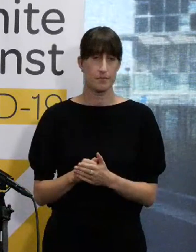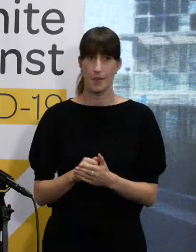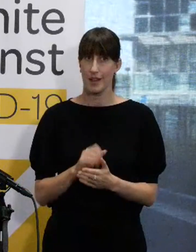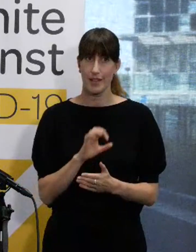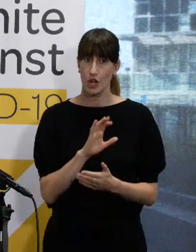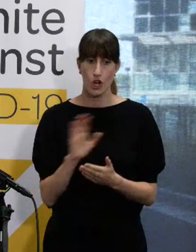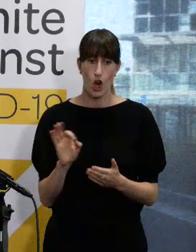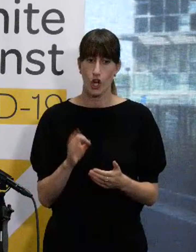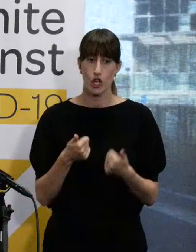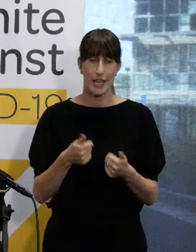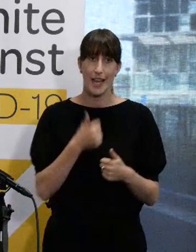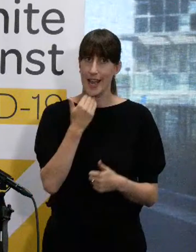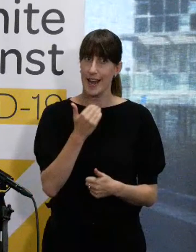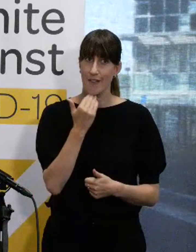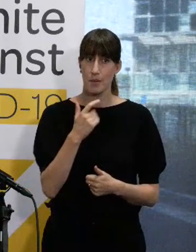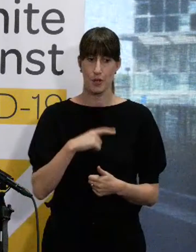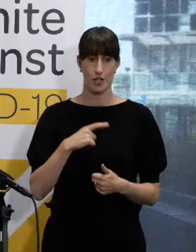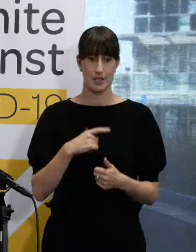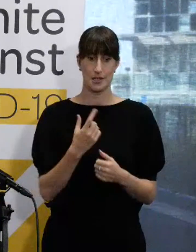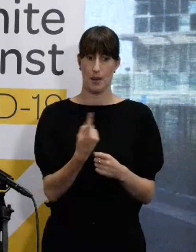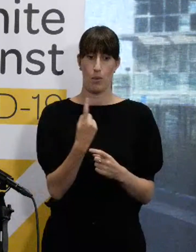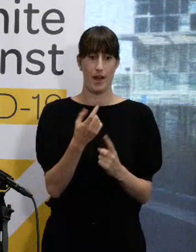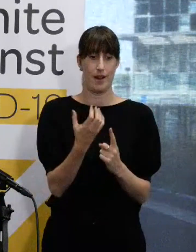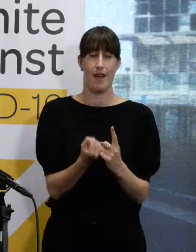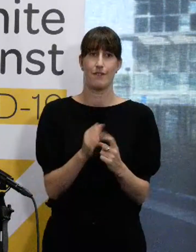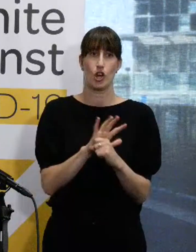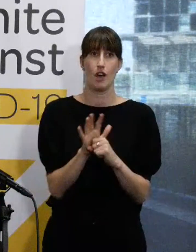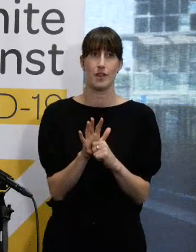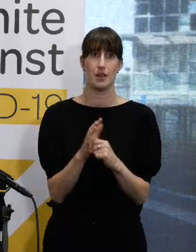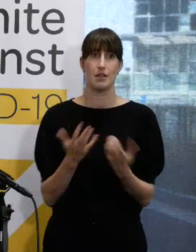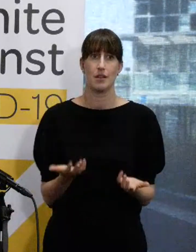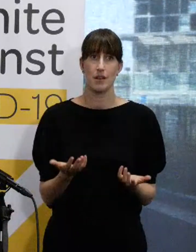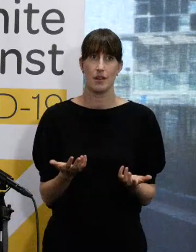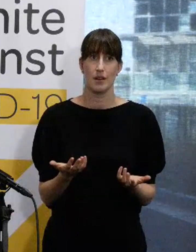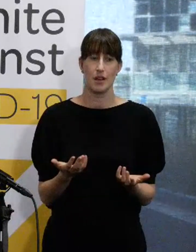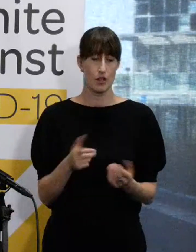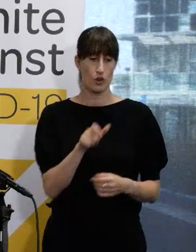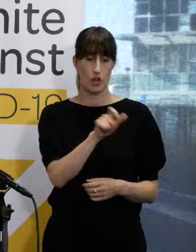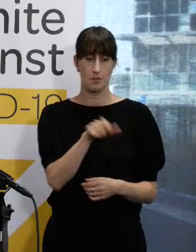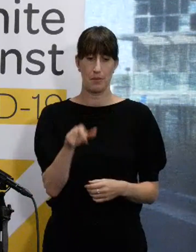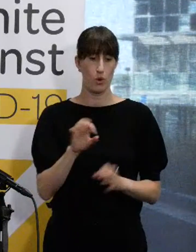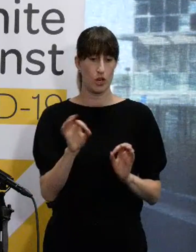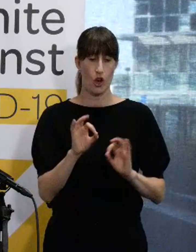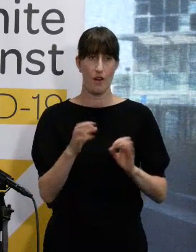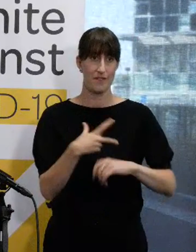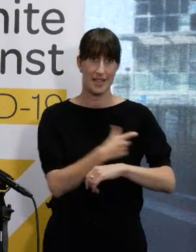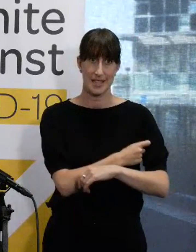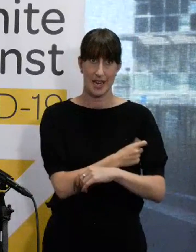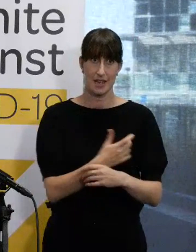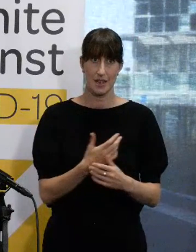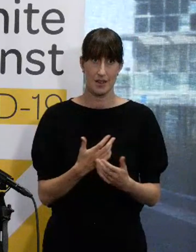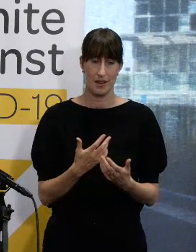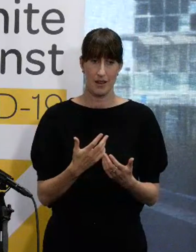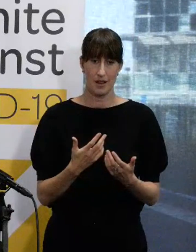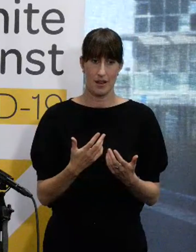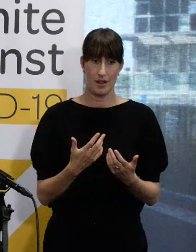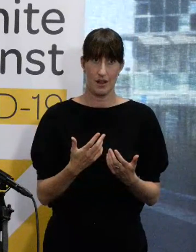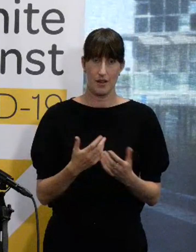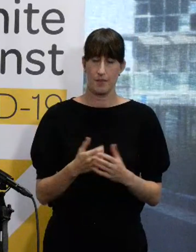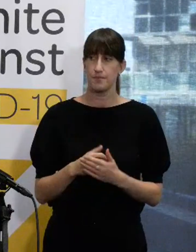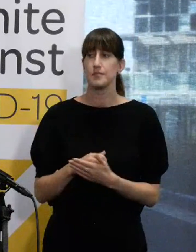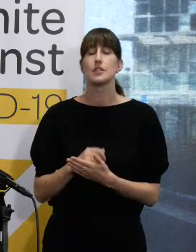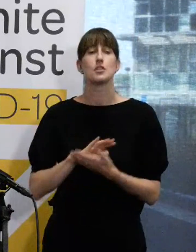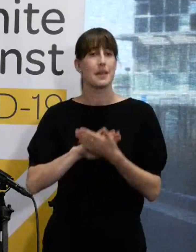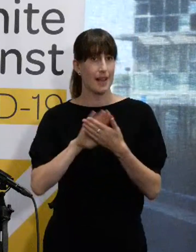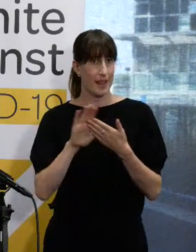got infected from these, given the higher risk. So do these people who haven't been vaccinated and aren't protected? Just to be clear, that we don't know if there's any